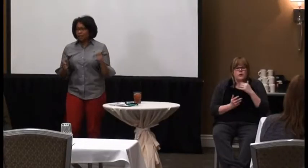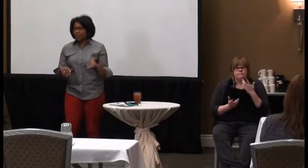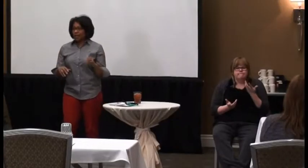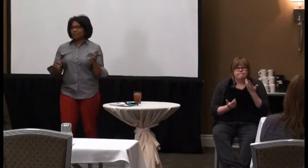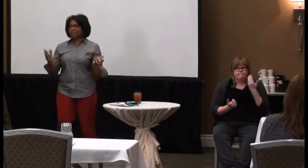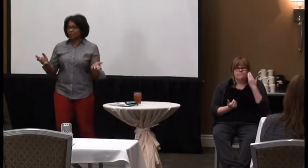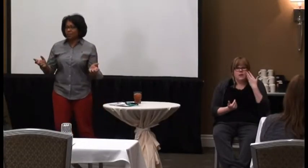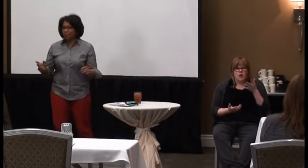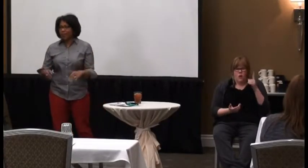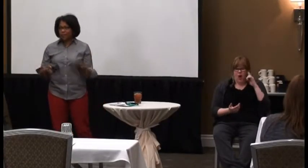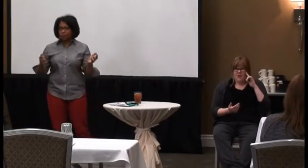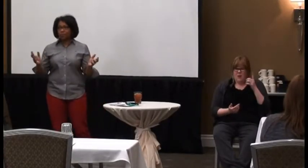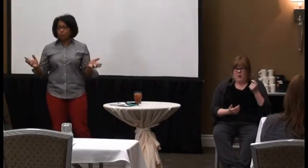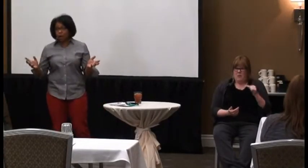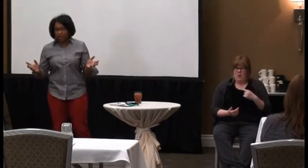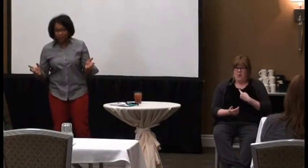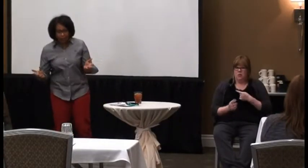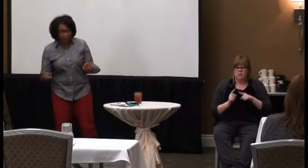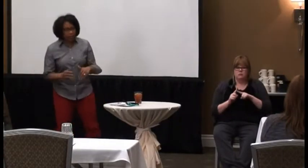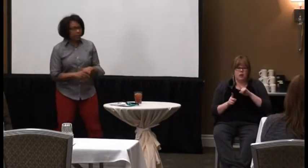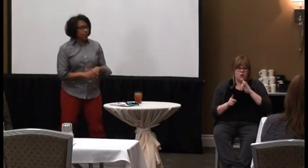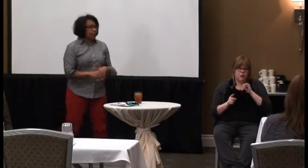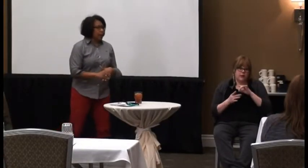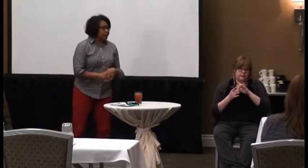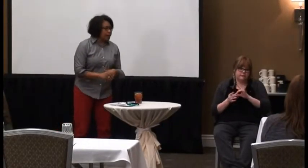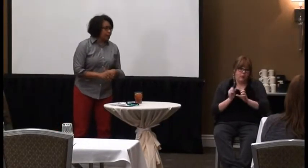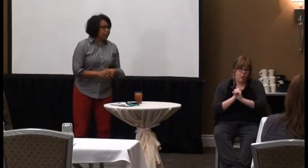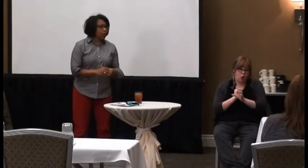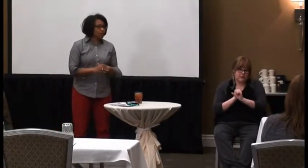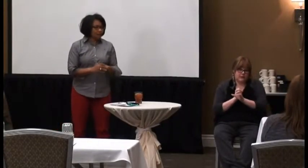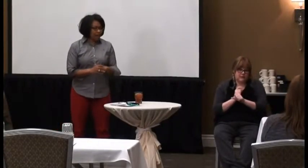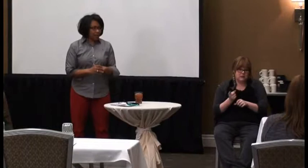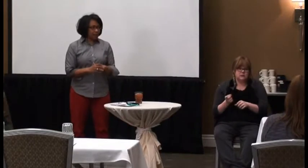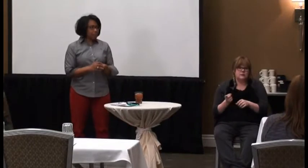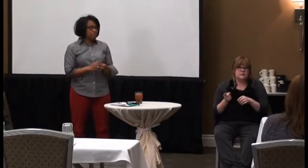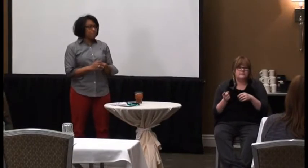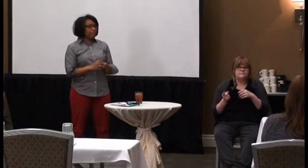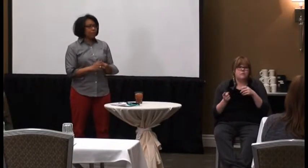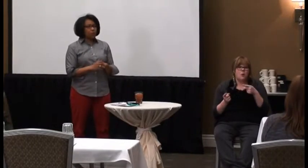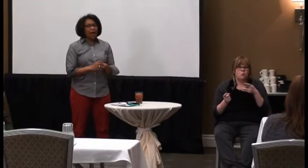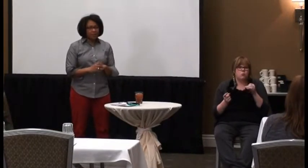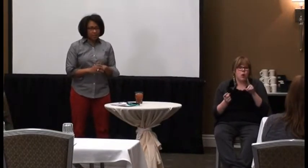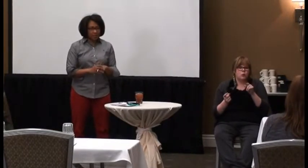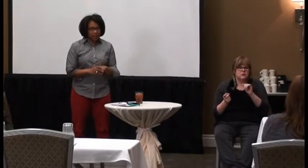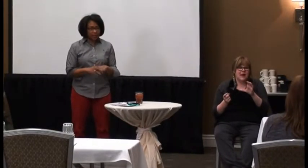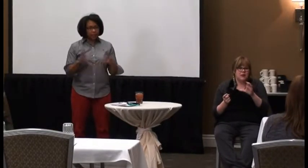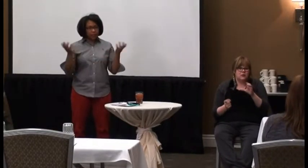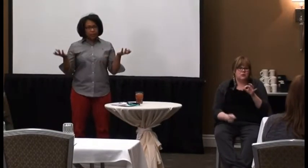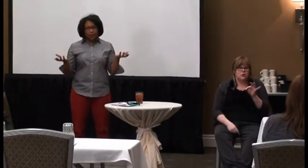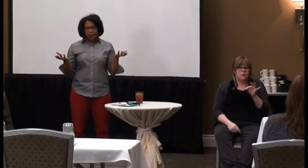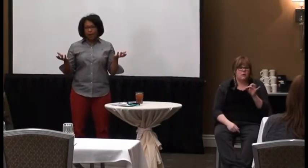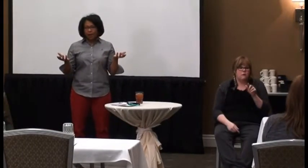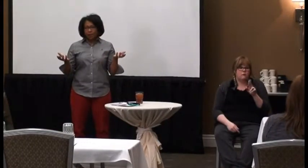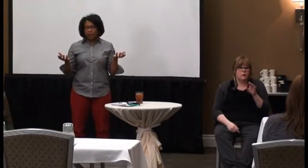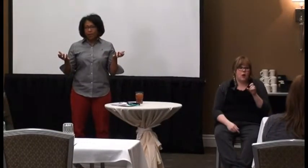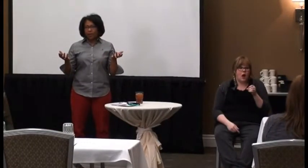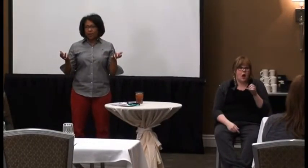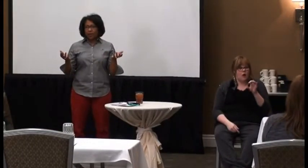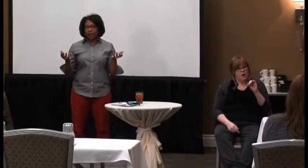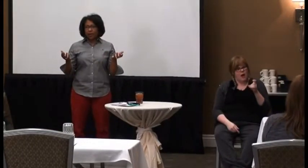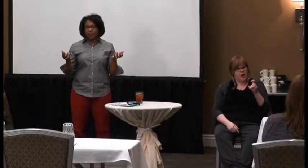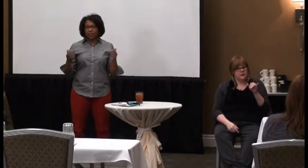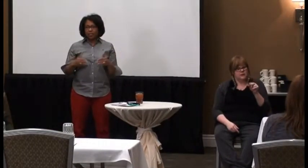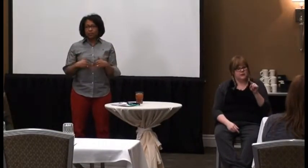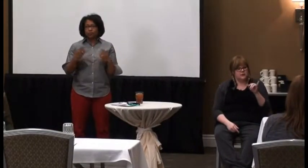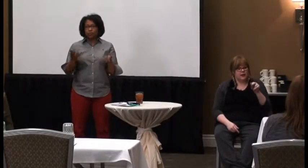I thought it was kind of insulting, but I think it was marketing actually. Prozac, fluoxetine, when